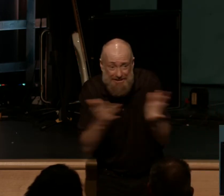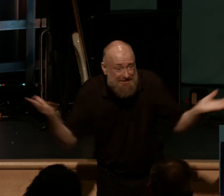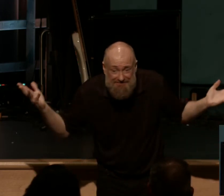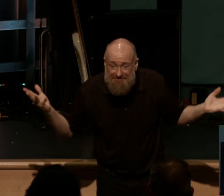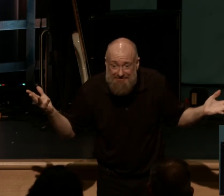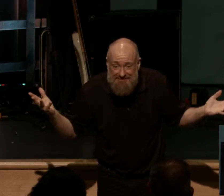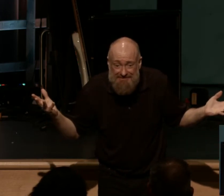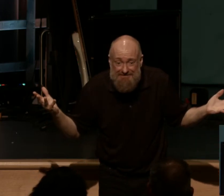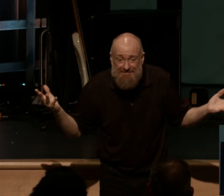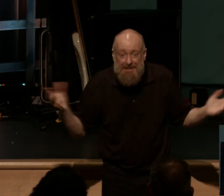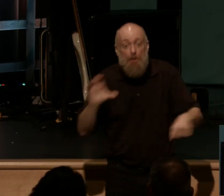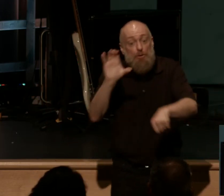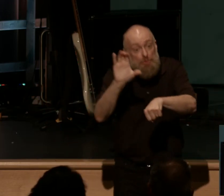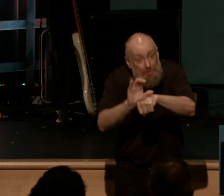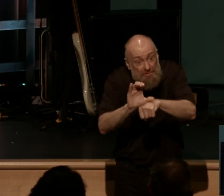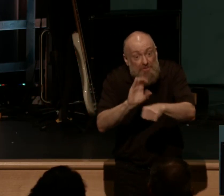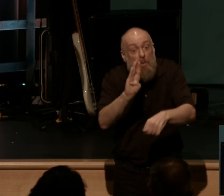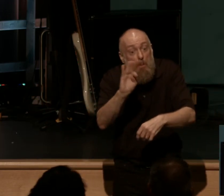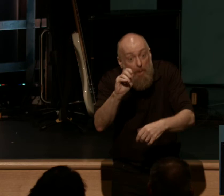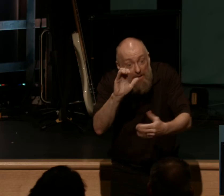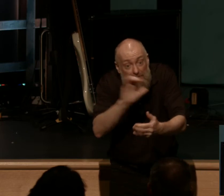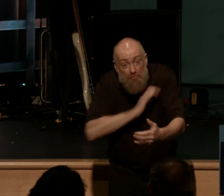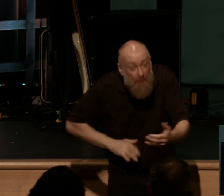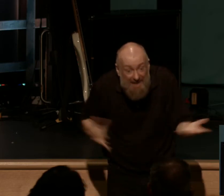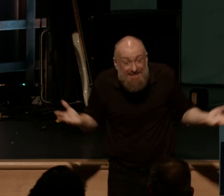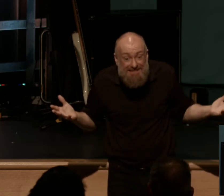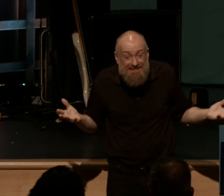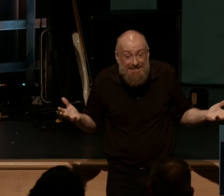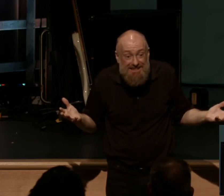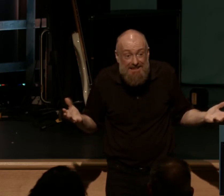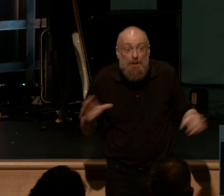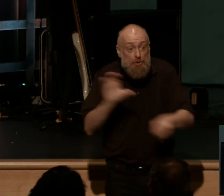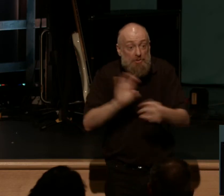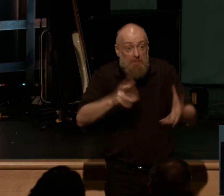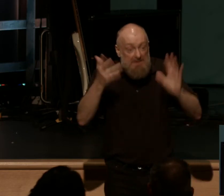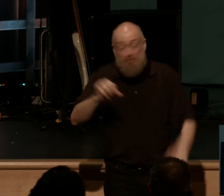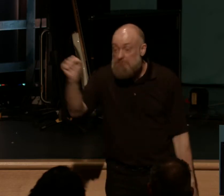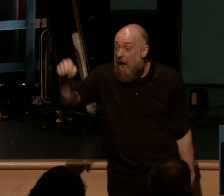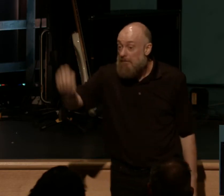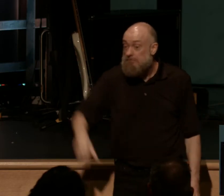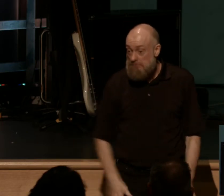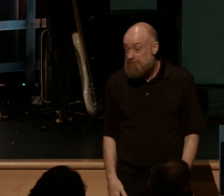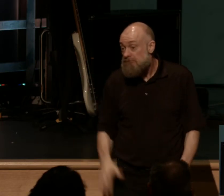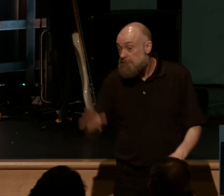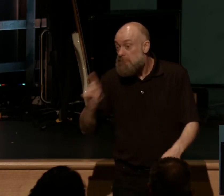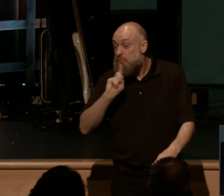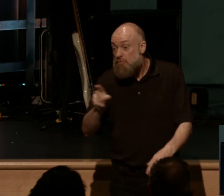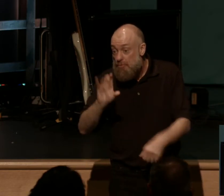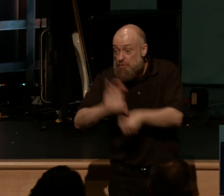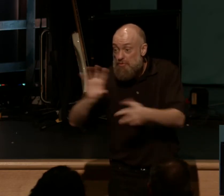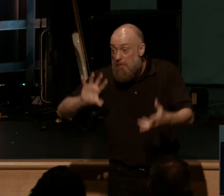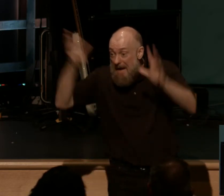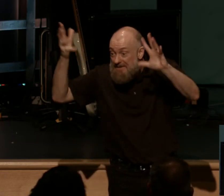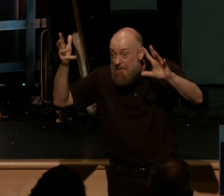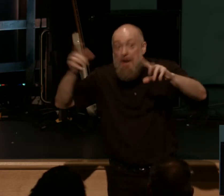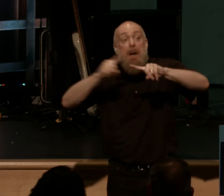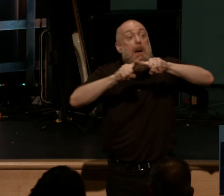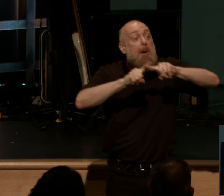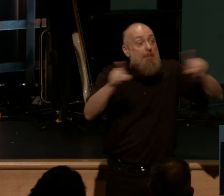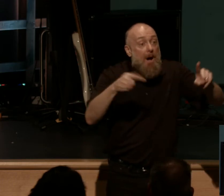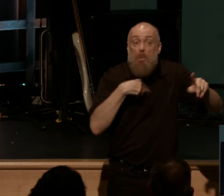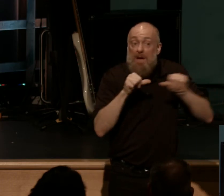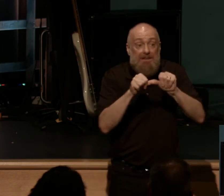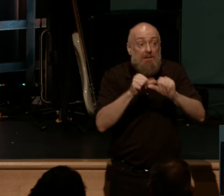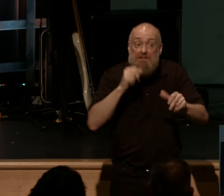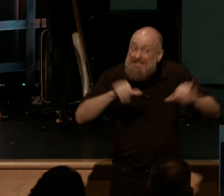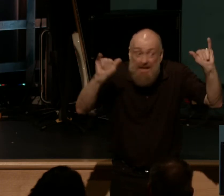church represents. I think the church is messed up. Yeah, as I said, it is. But by the grace of God, we continue on.